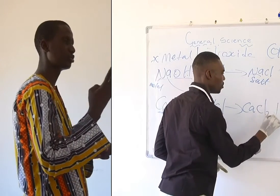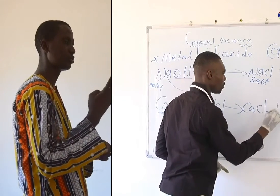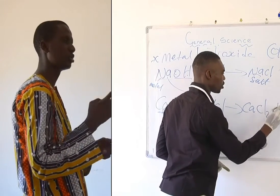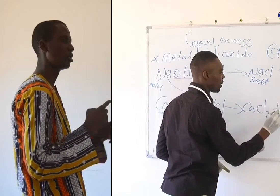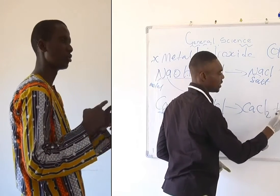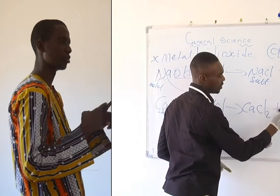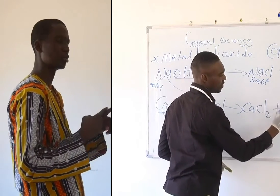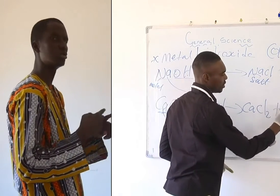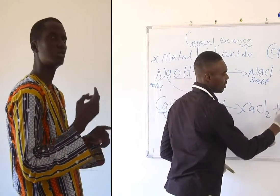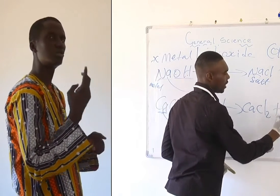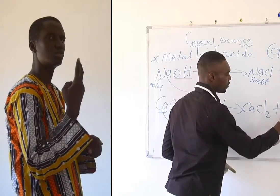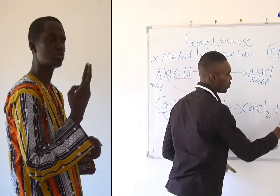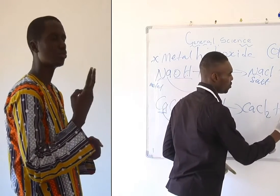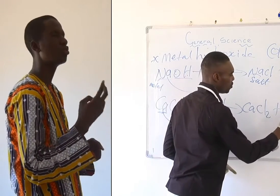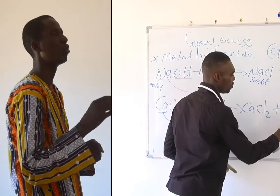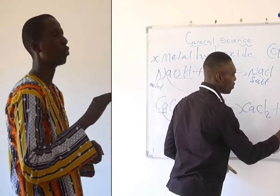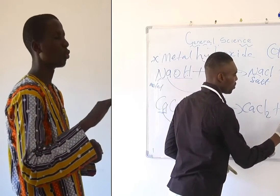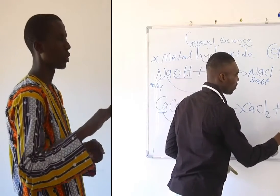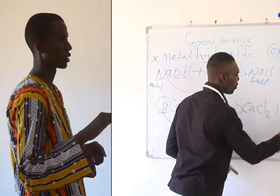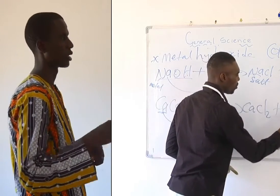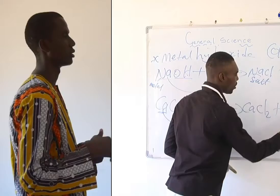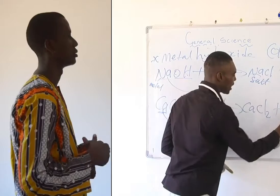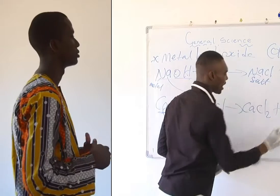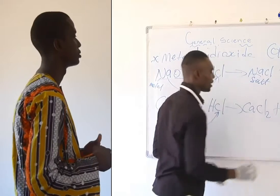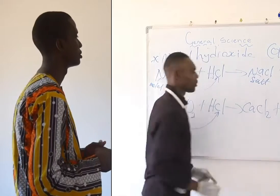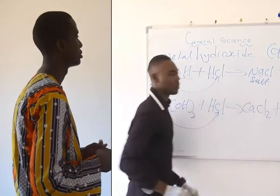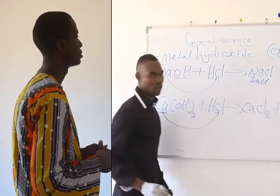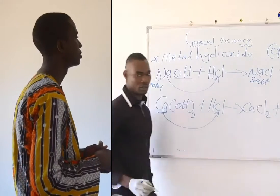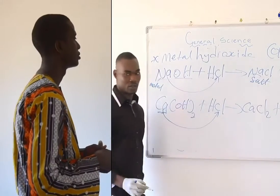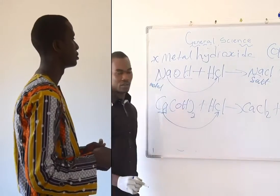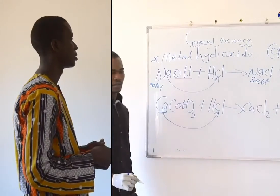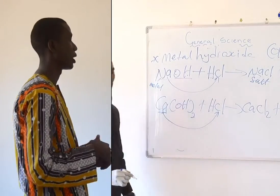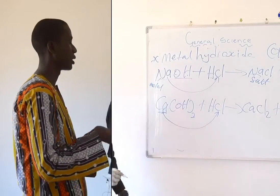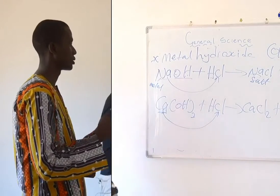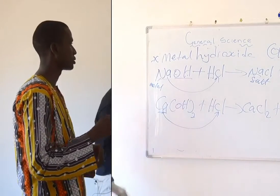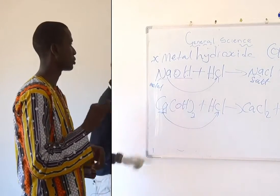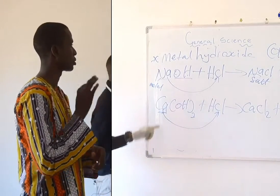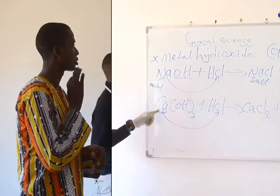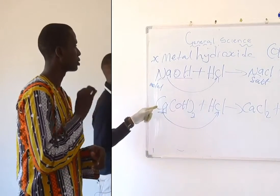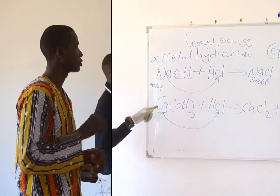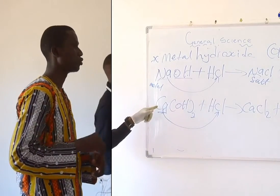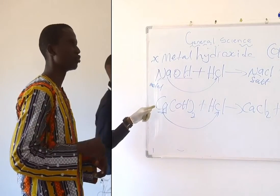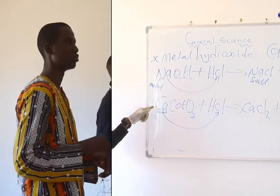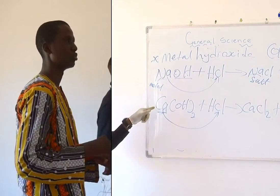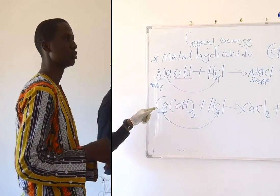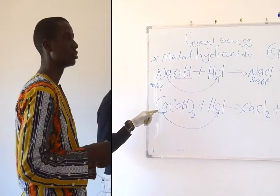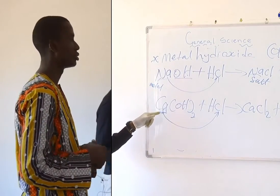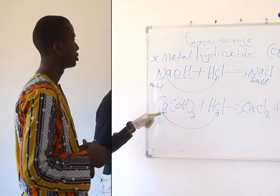CaCl2, plus what? H2O, water as the products, please. So